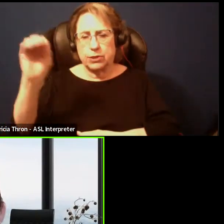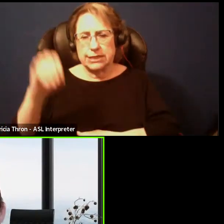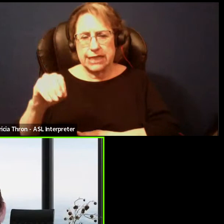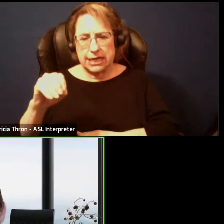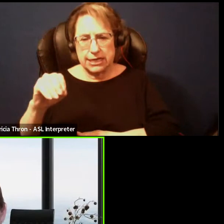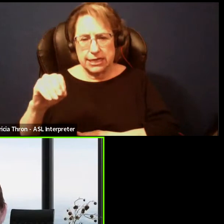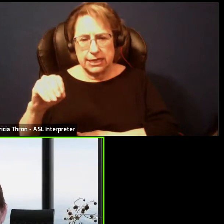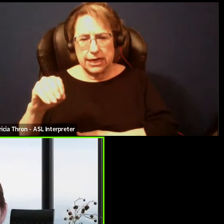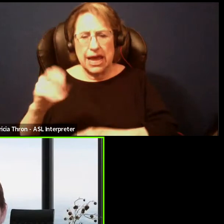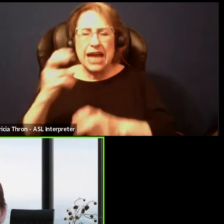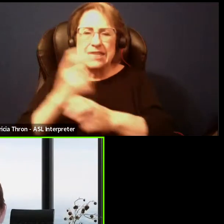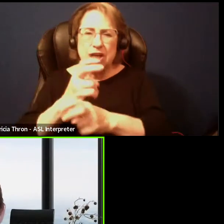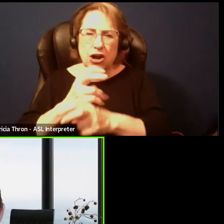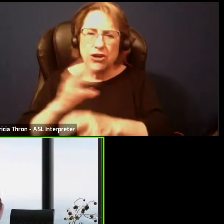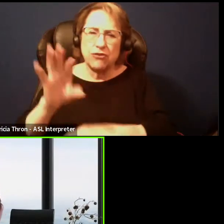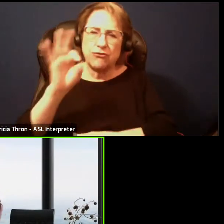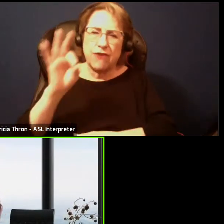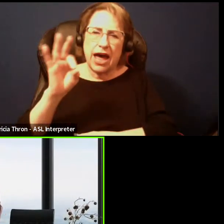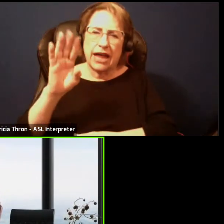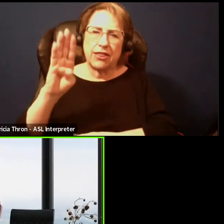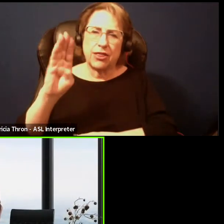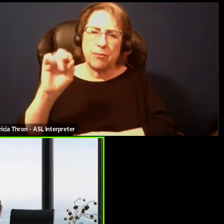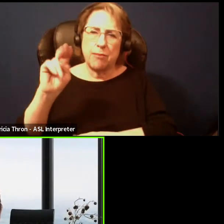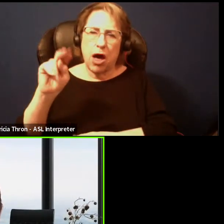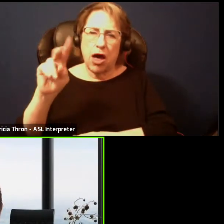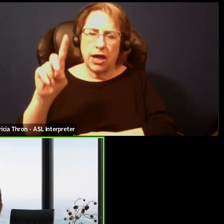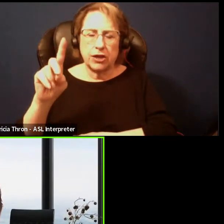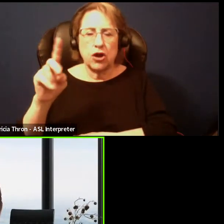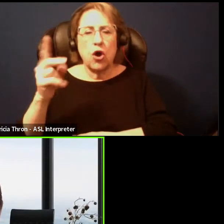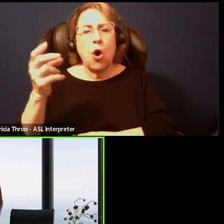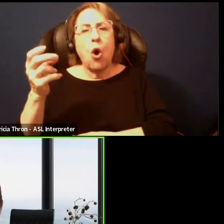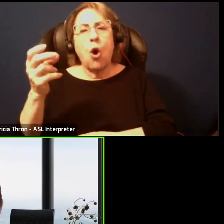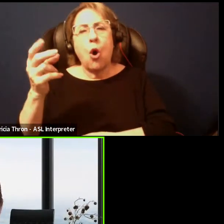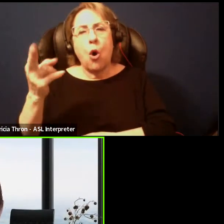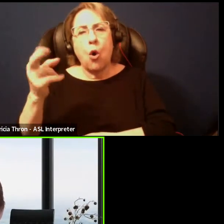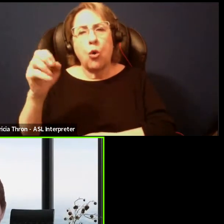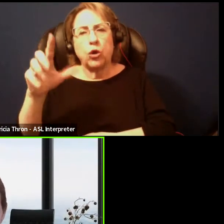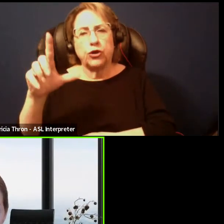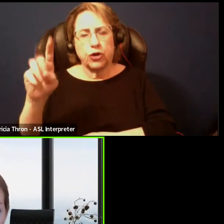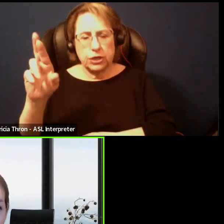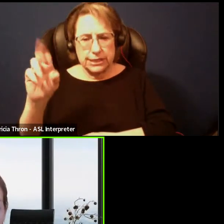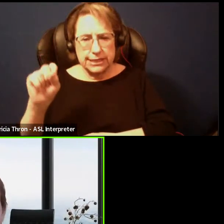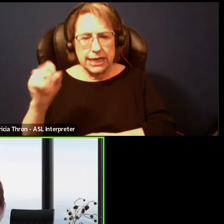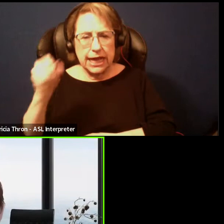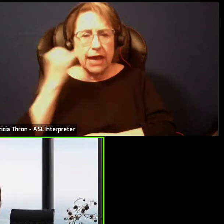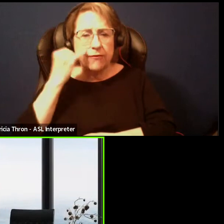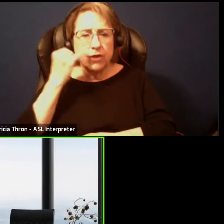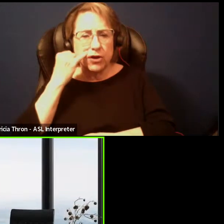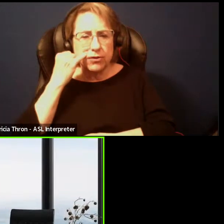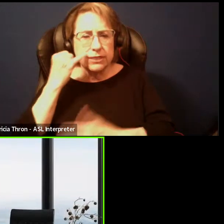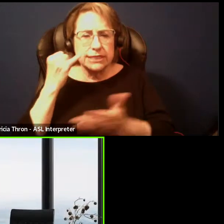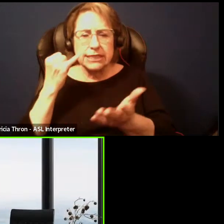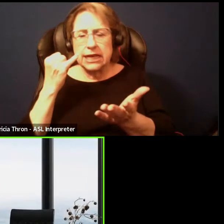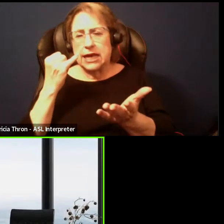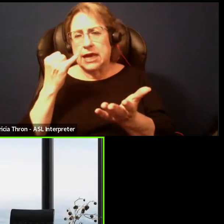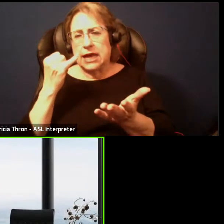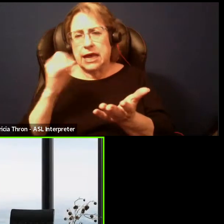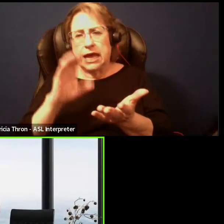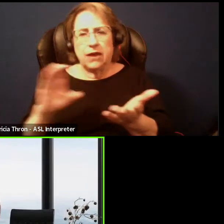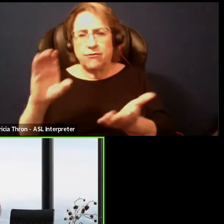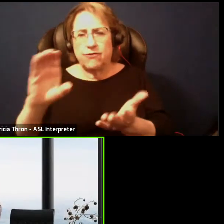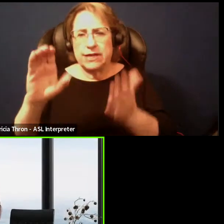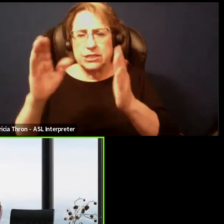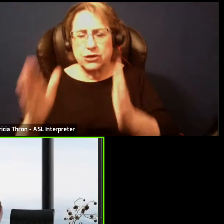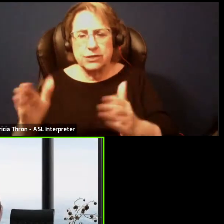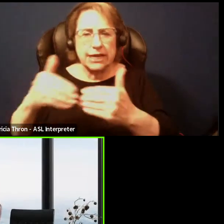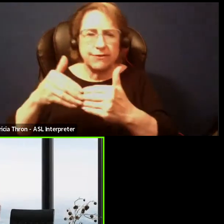of the bondholders. Not all of the information is public. So if if those investors have resold their bonds in the